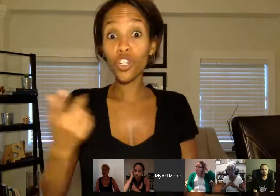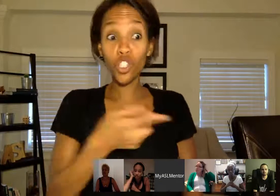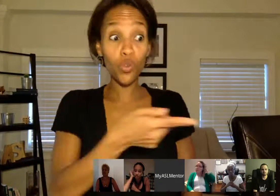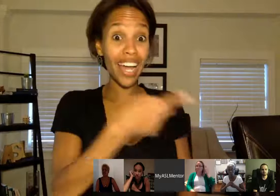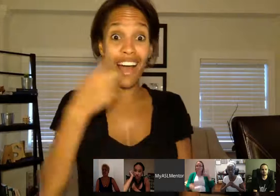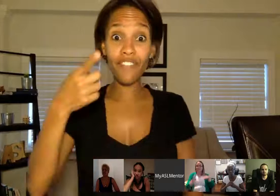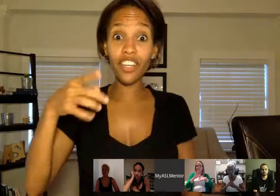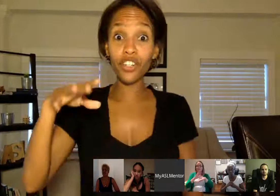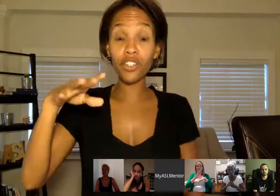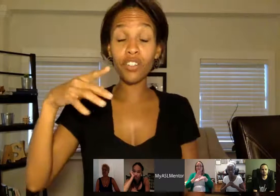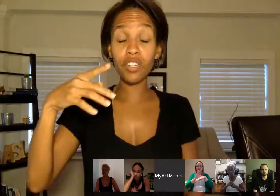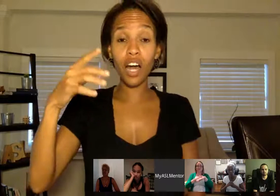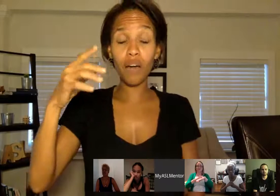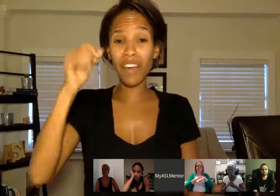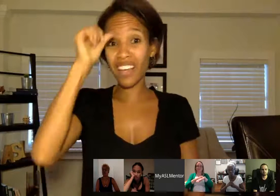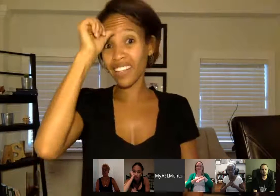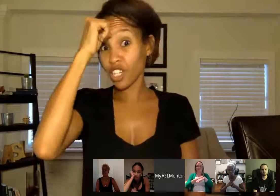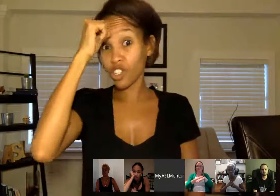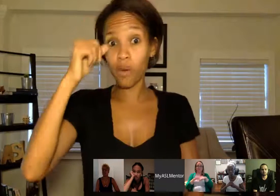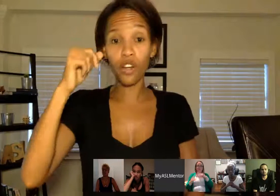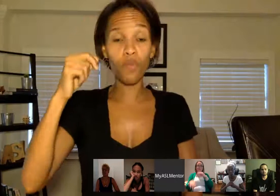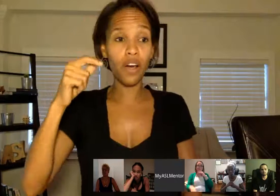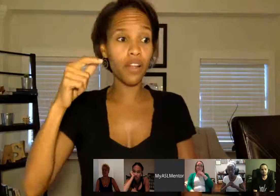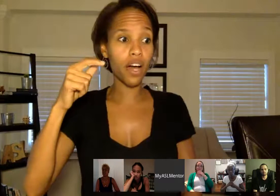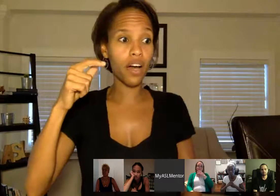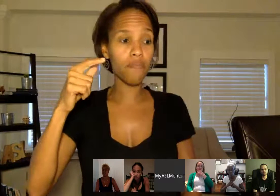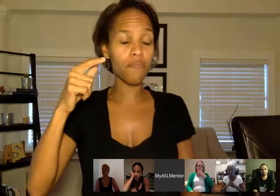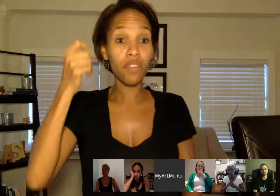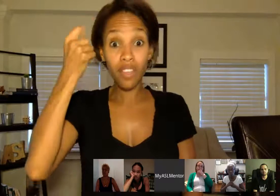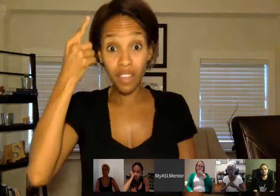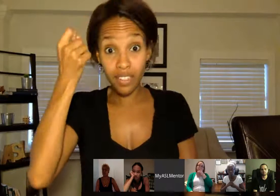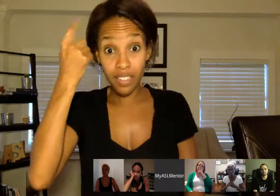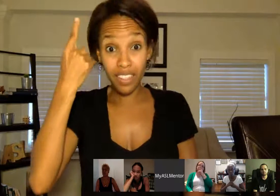Or you could do what I have here. I think I like yours better, but